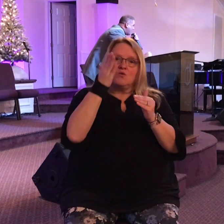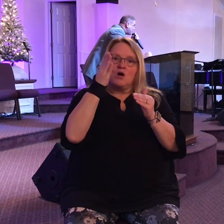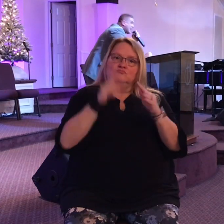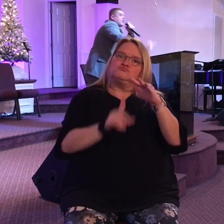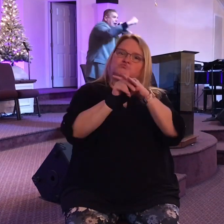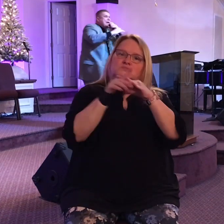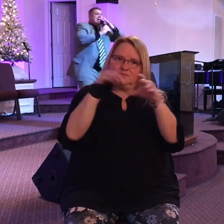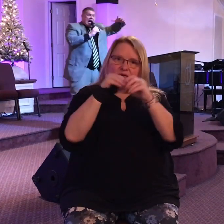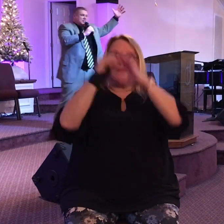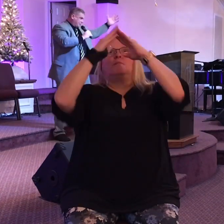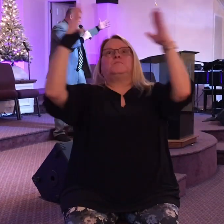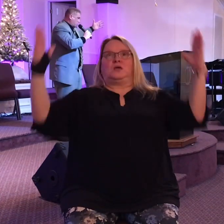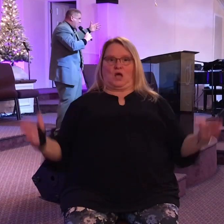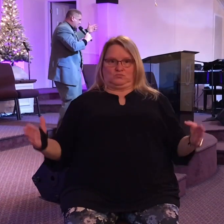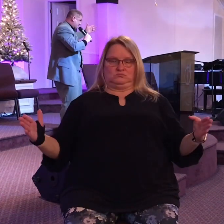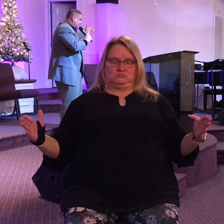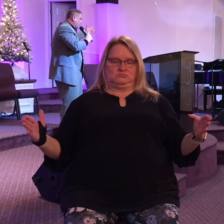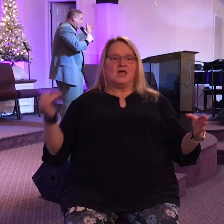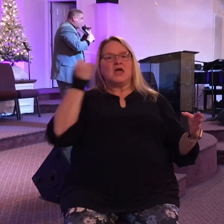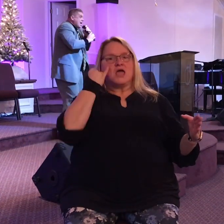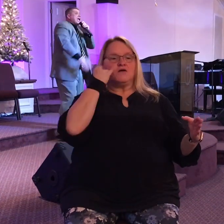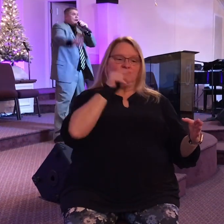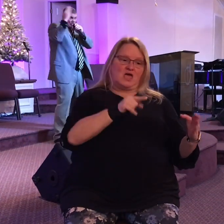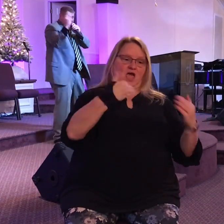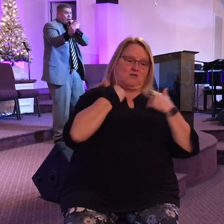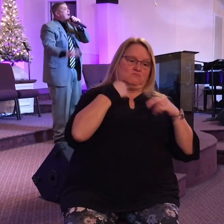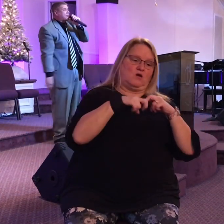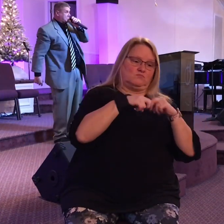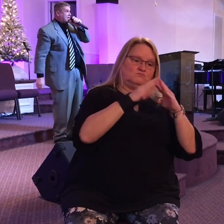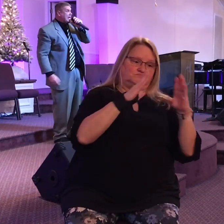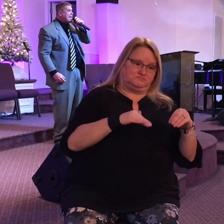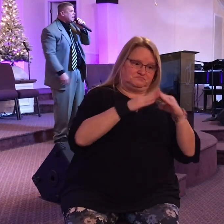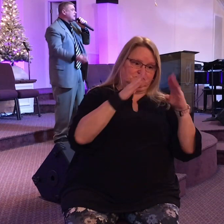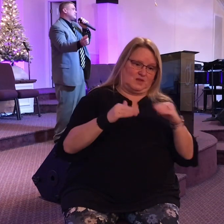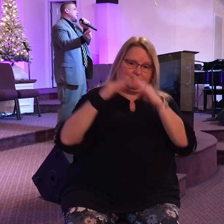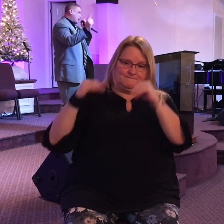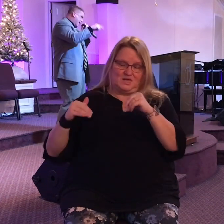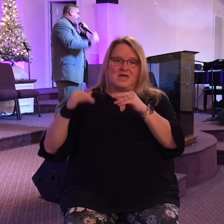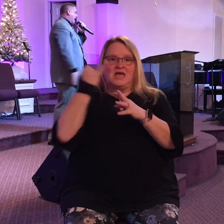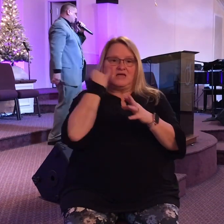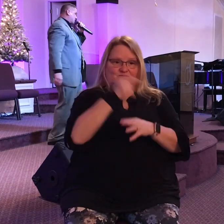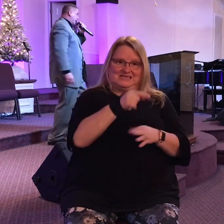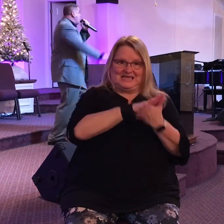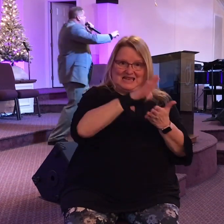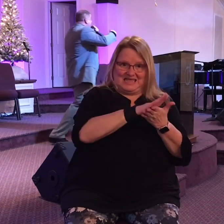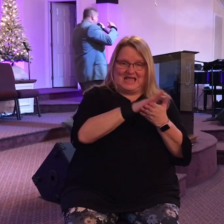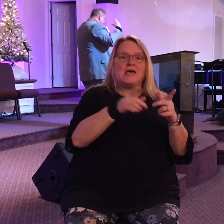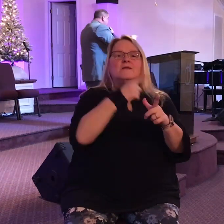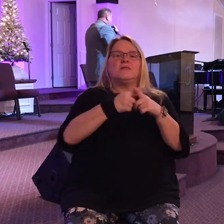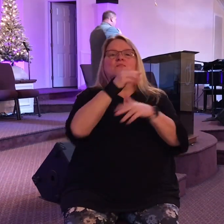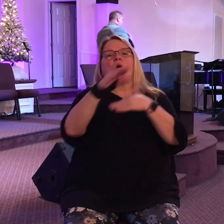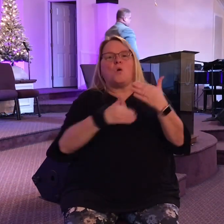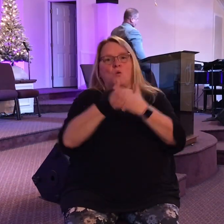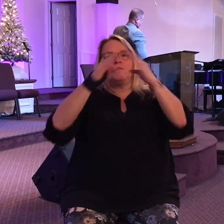deal with, the big house eventually has to deal with. If the little house is clean, the big house is clean. But